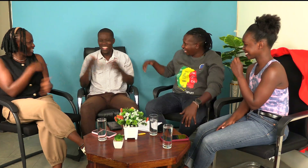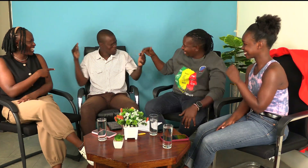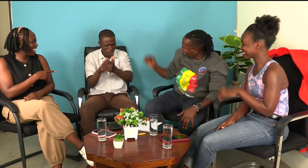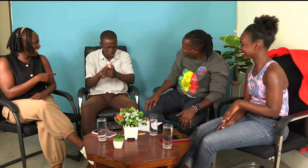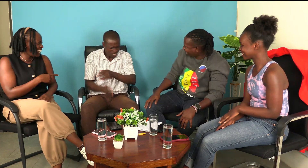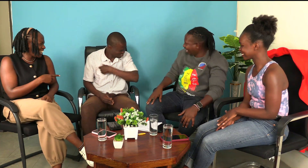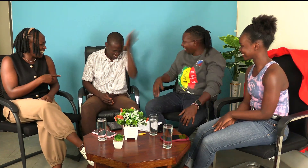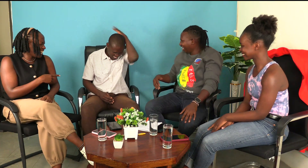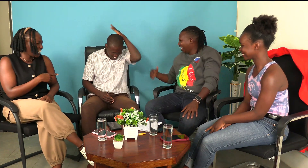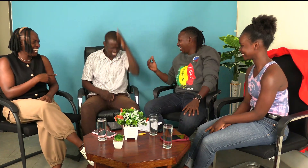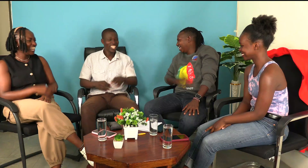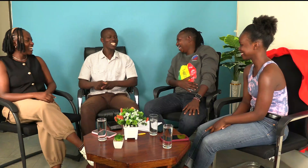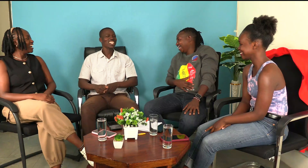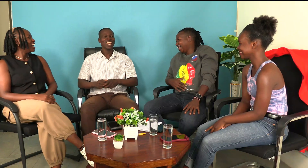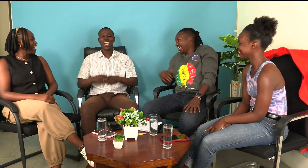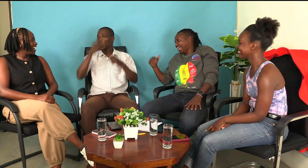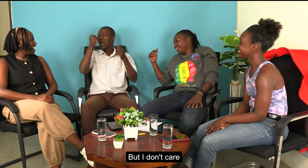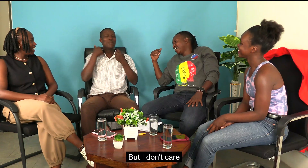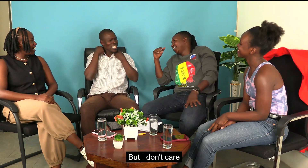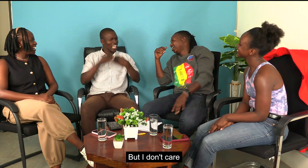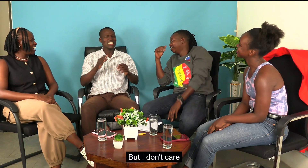900. I've never given back up to now. You.